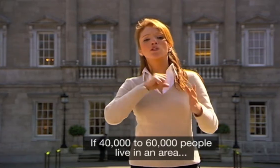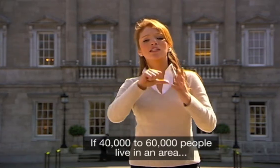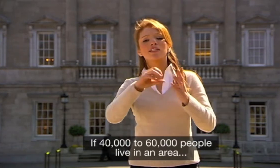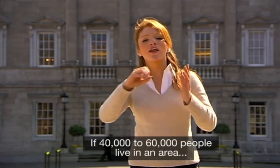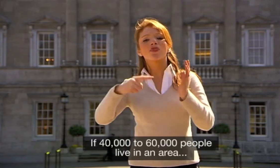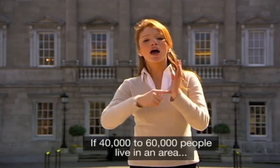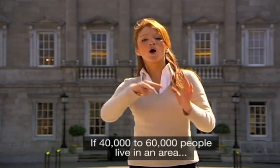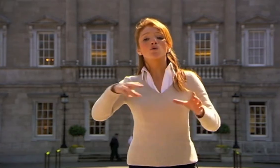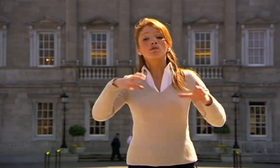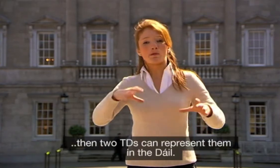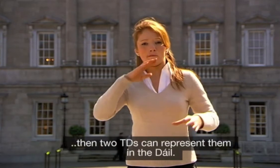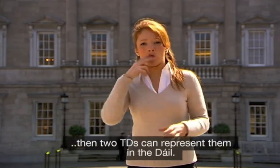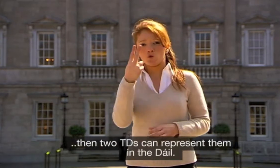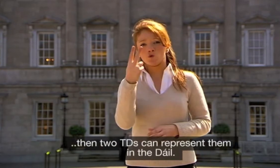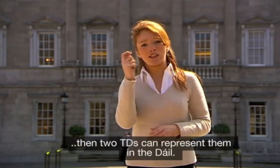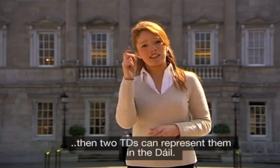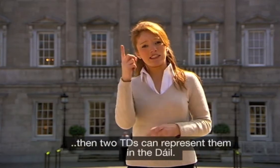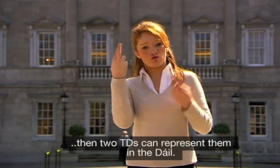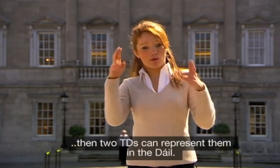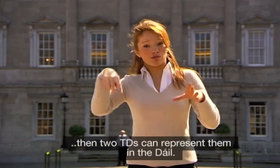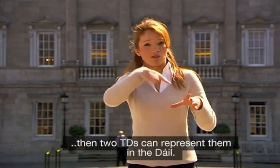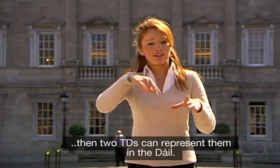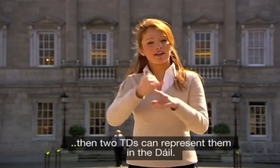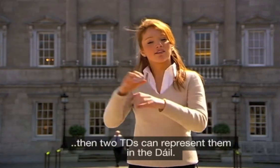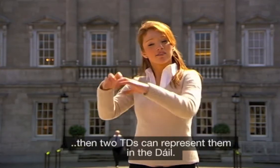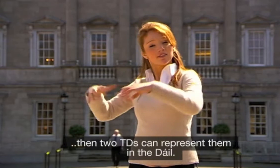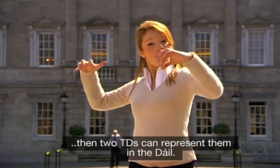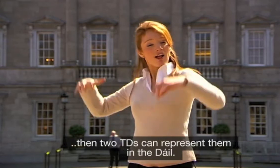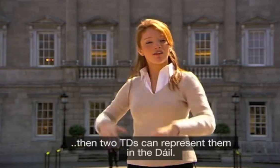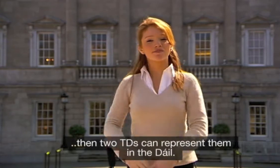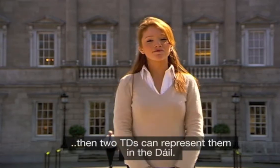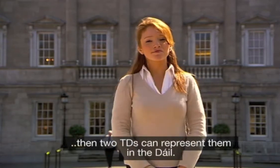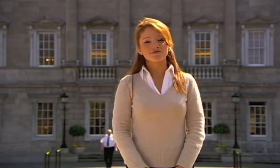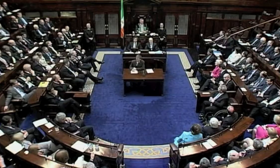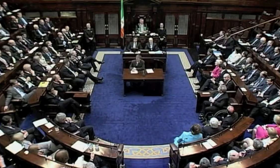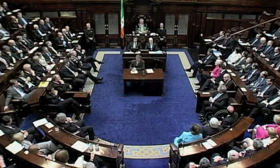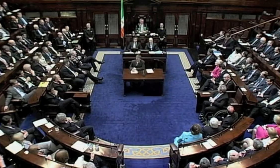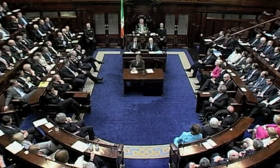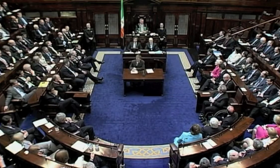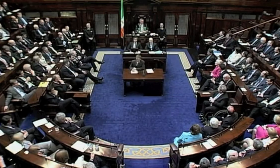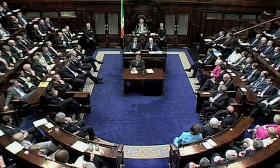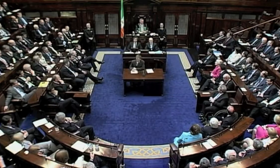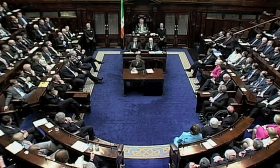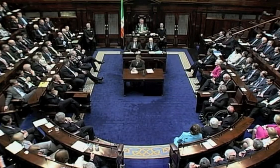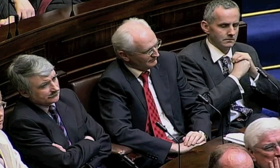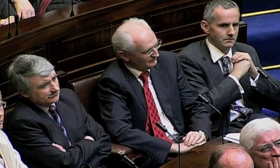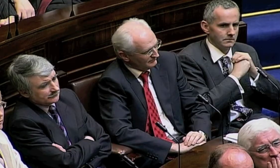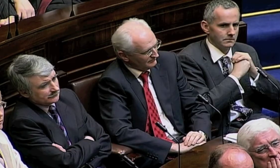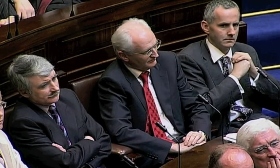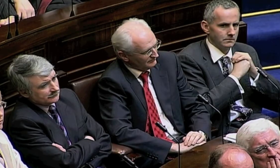area, then 2 TDs can represent them in the Dáil. Meg sú leis sa saoil políochta. Tuigim go